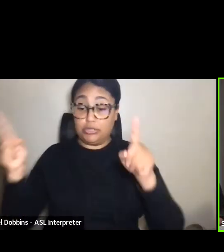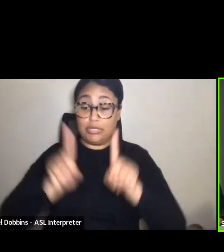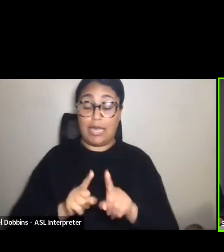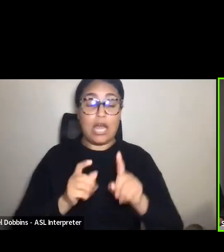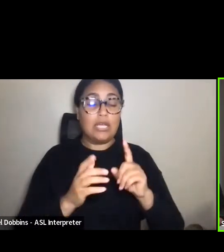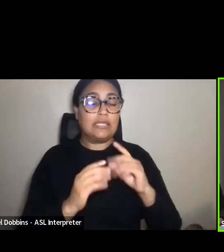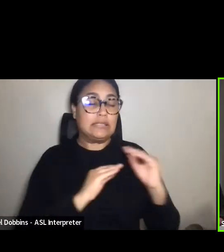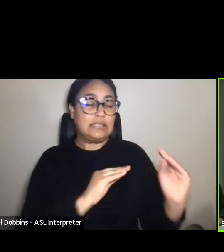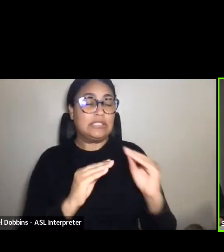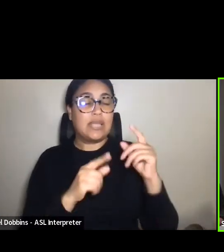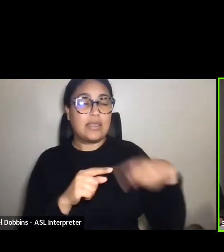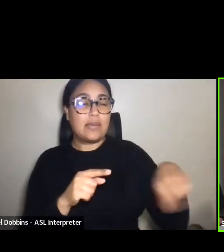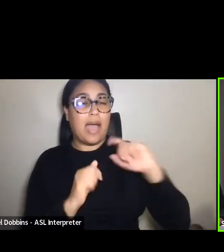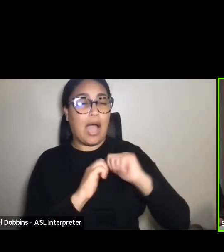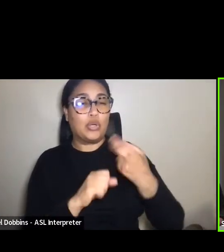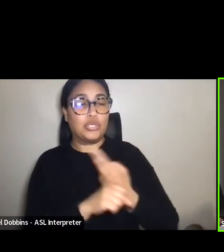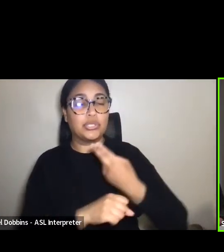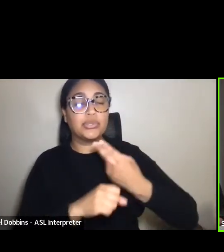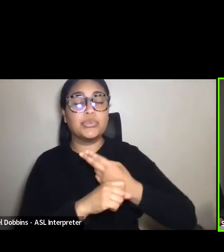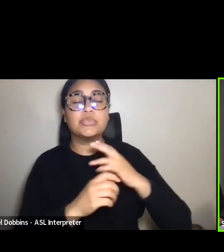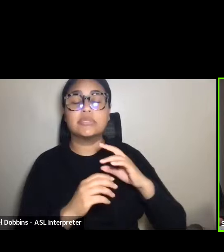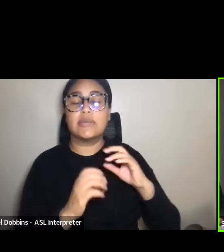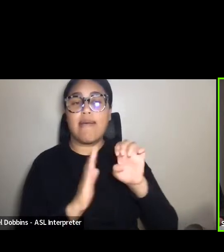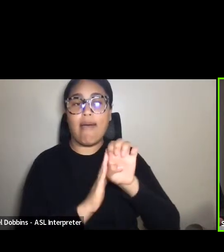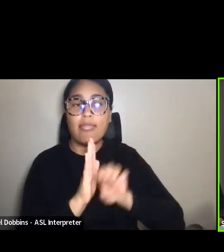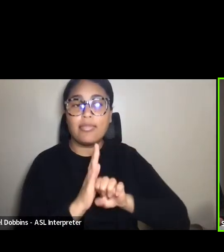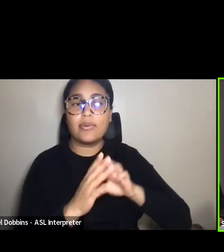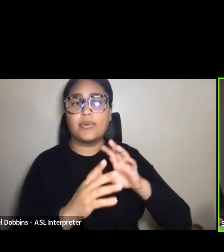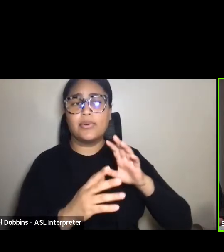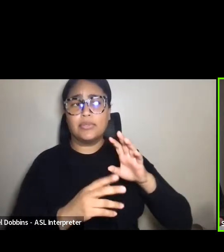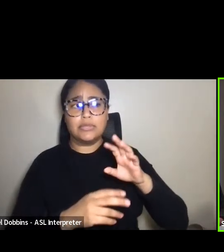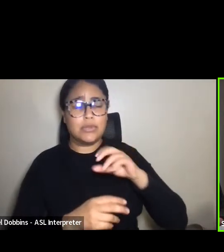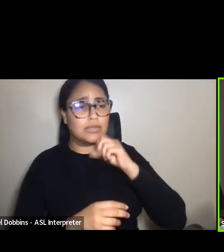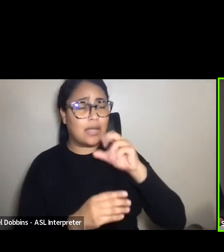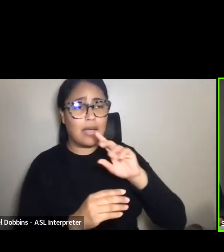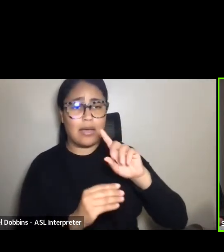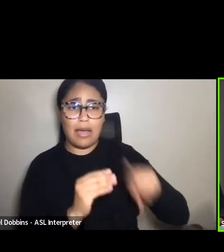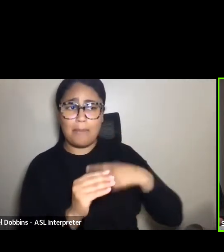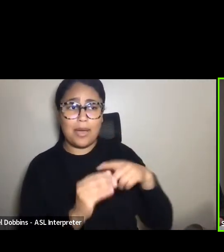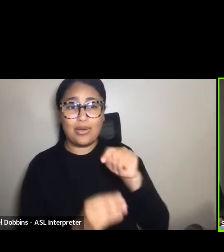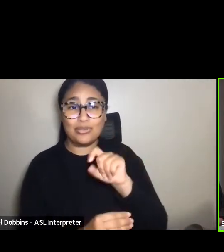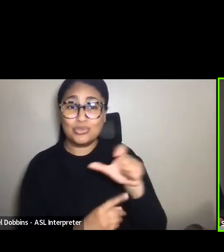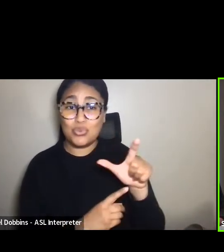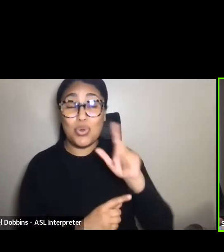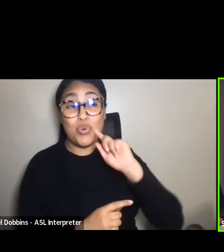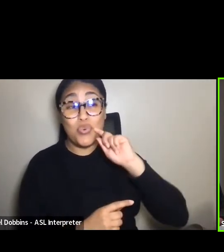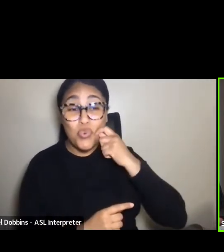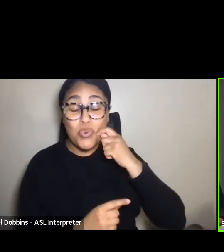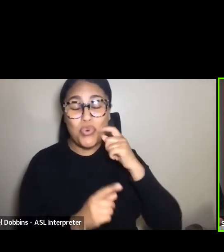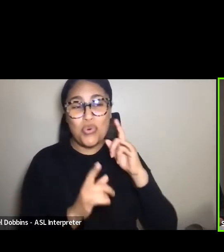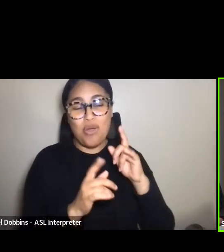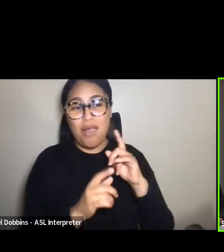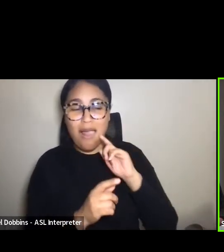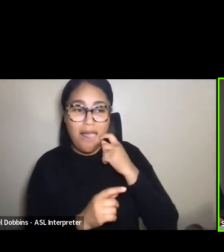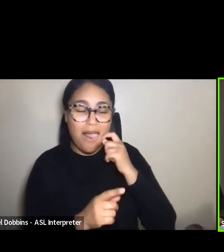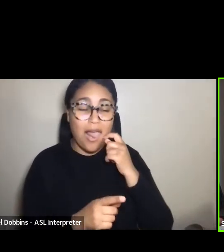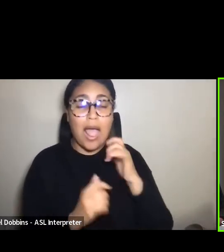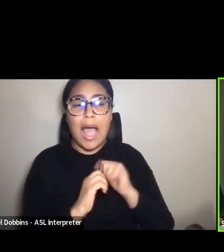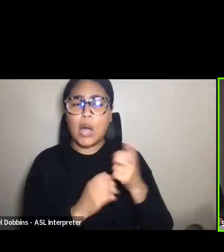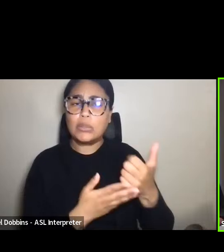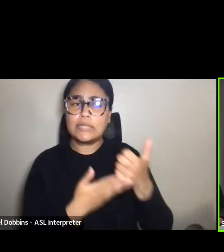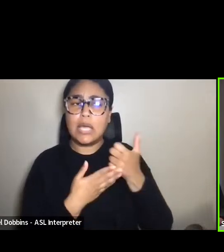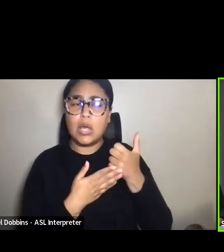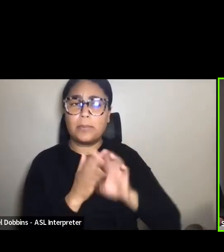way. It also centers the human in it. Instead of it being about the tool being able to do all these cool things, it's like, how does this tool help